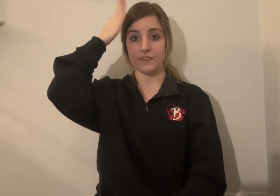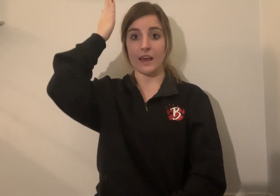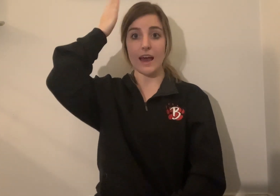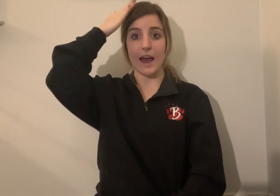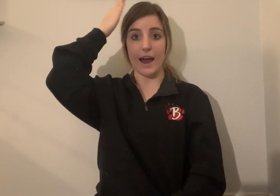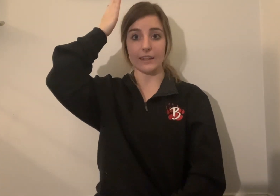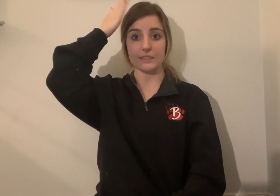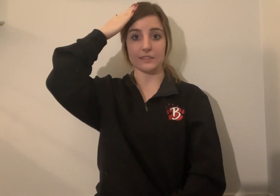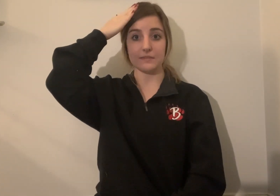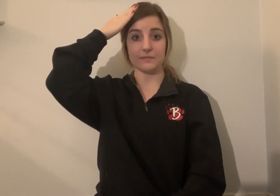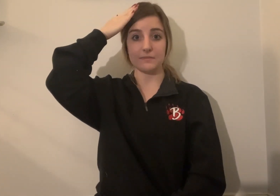hat,